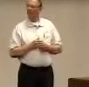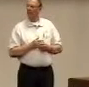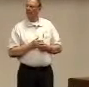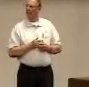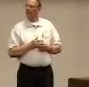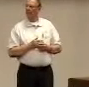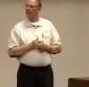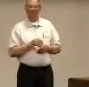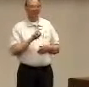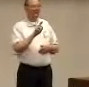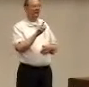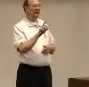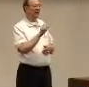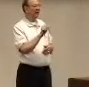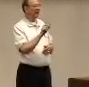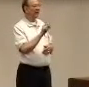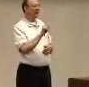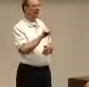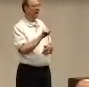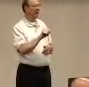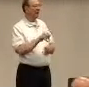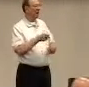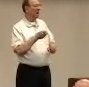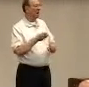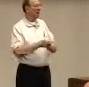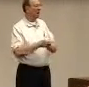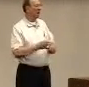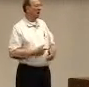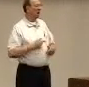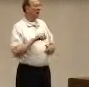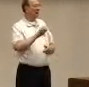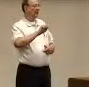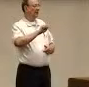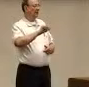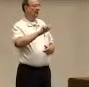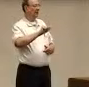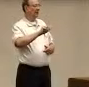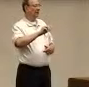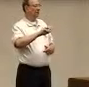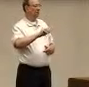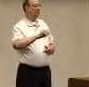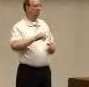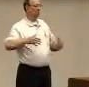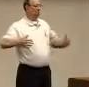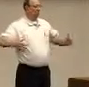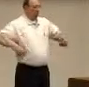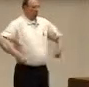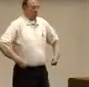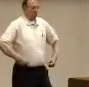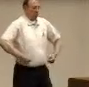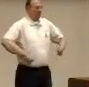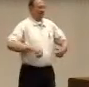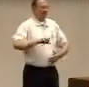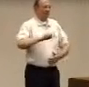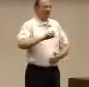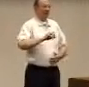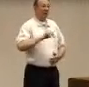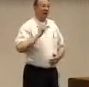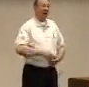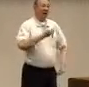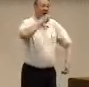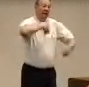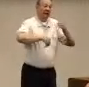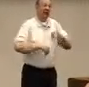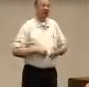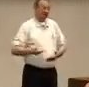one I'll tell you, and then I want to just wrap it up. Danny had a very hard life. Danny is a Samoan, a big Samoan.